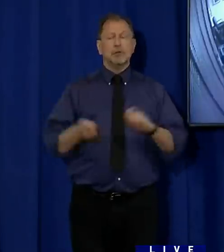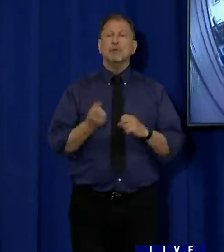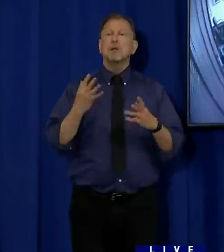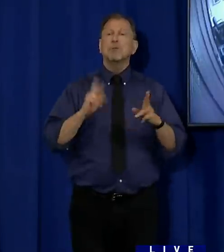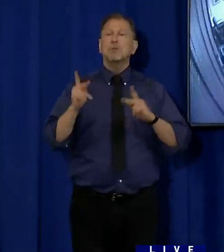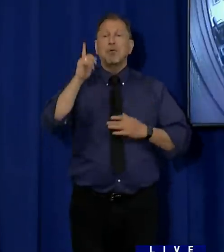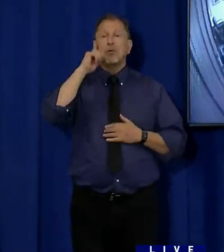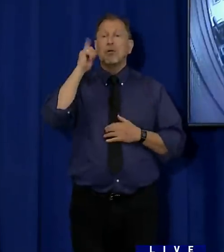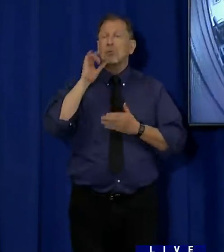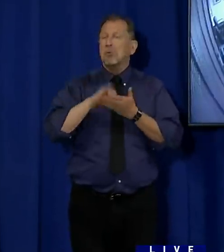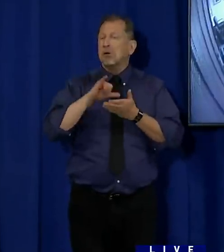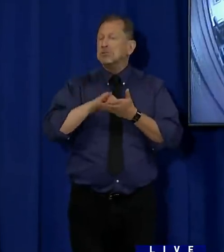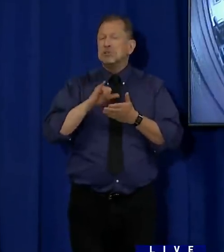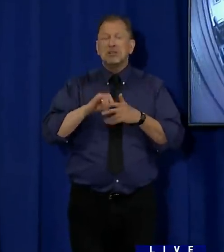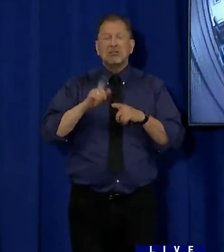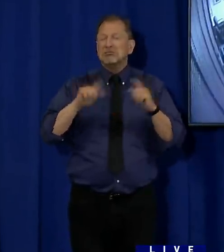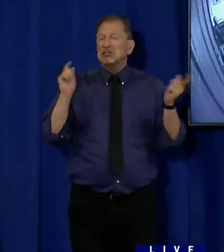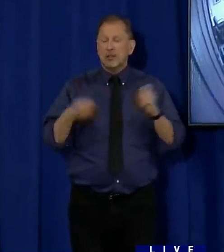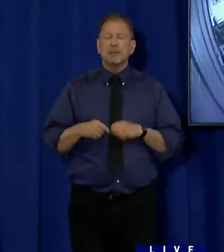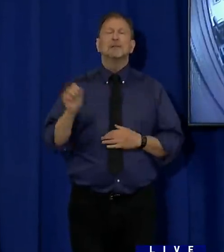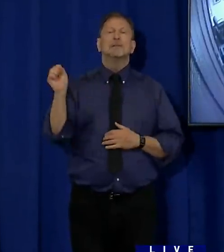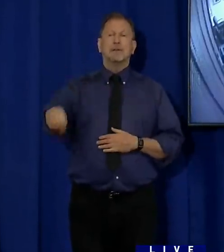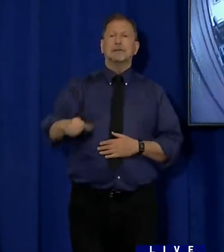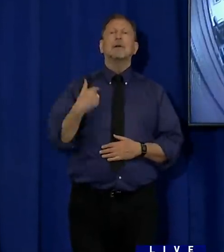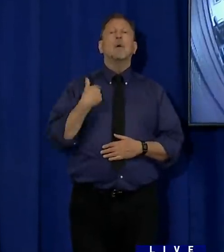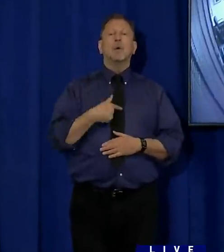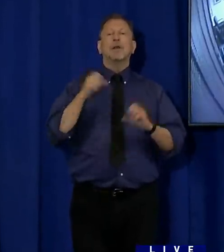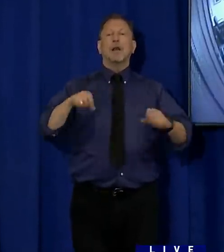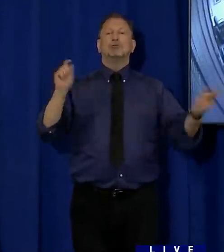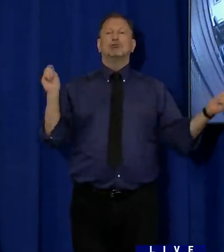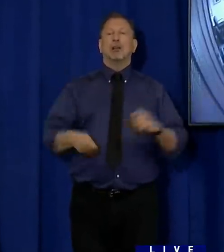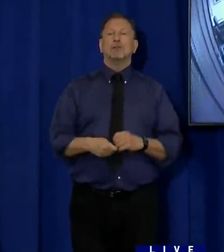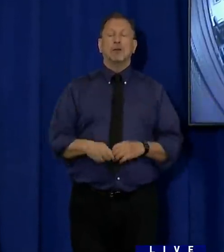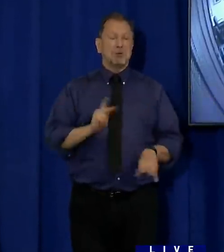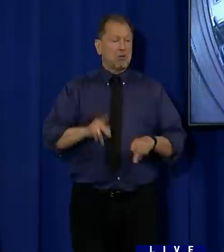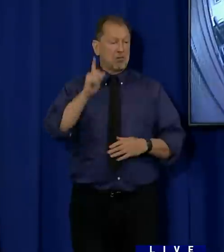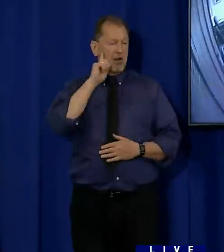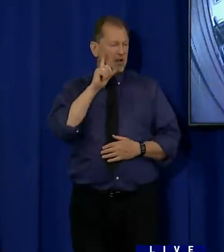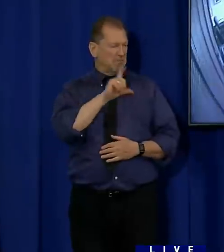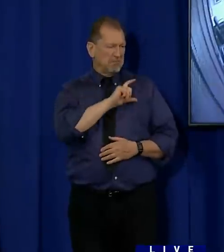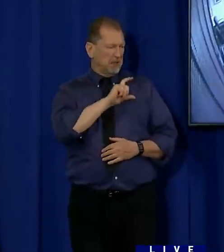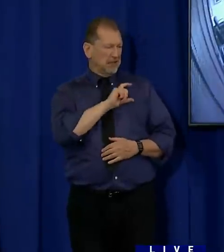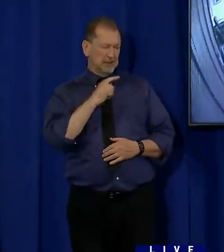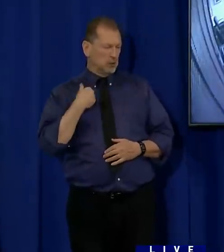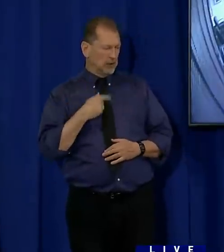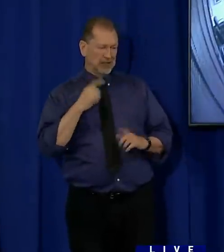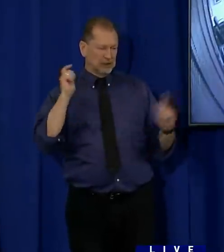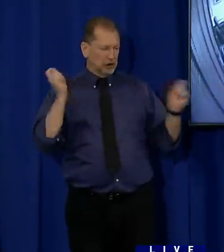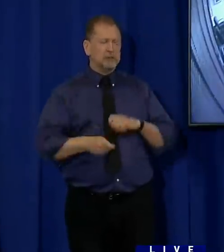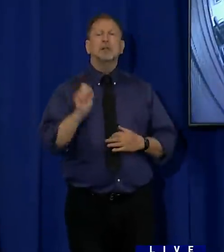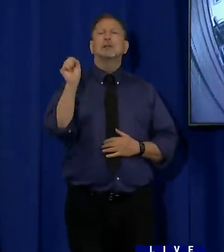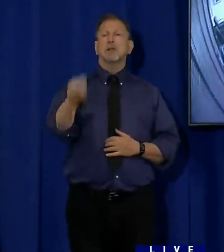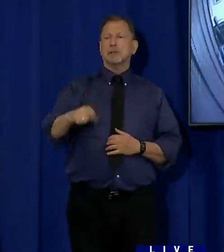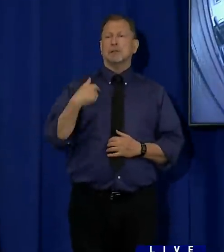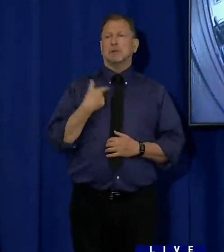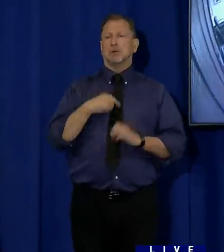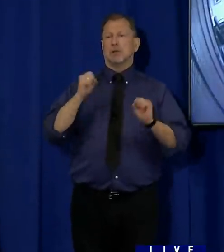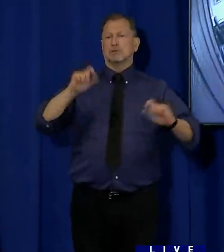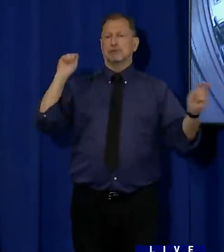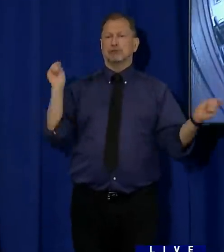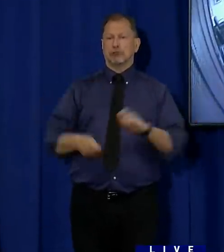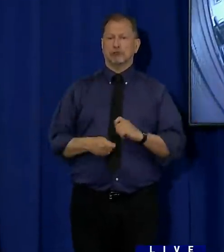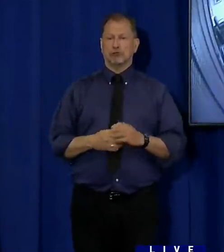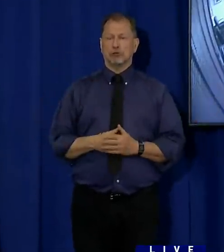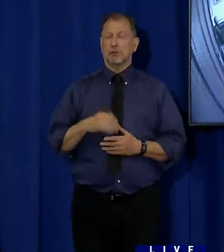politically sensitive or infeasible, or too big or too bold. The time for excuses is